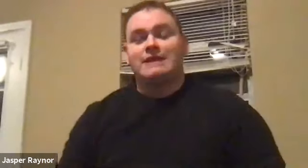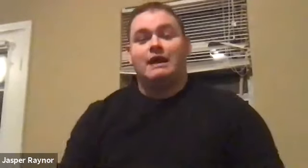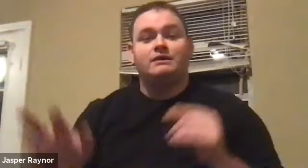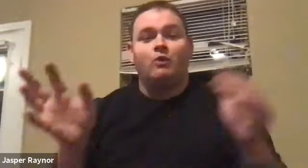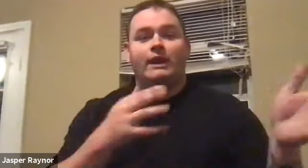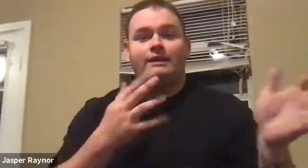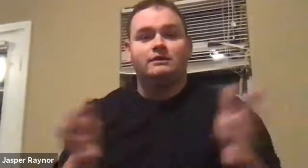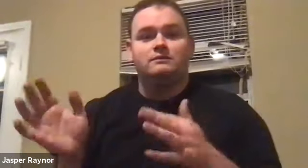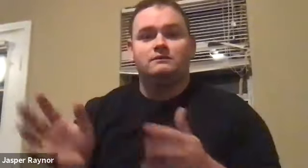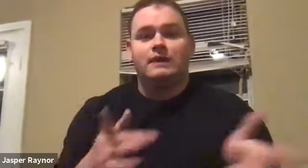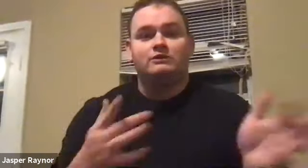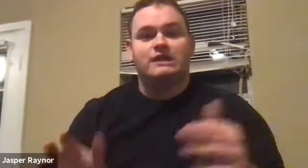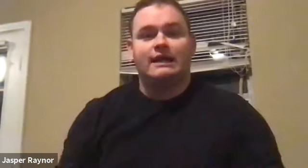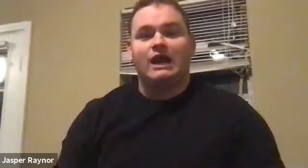sign wind. I don't sign it. I go.